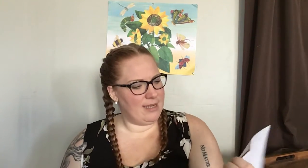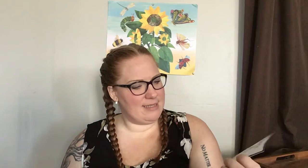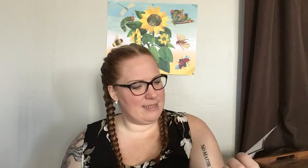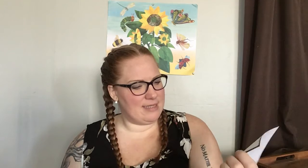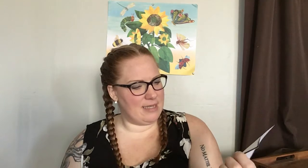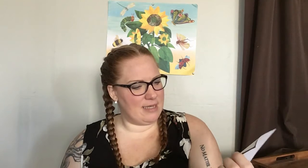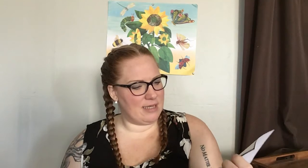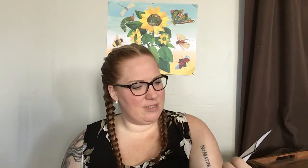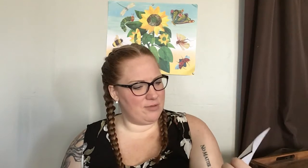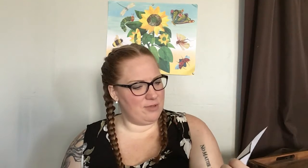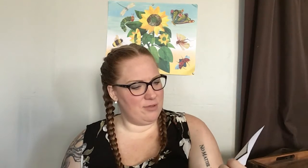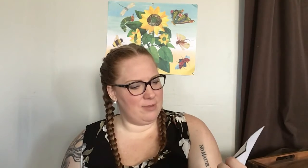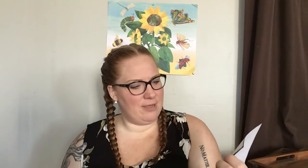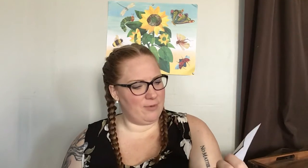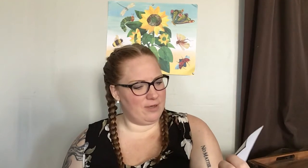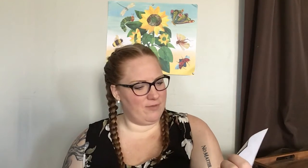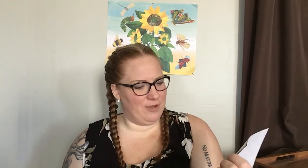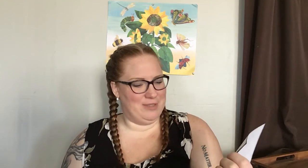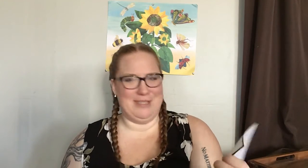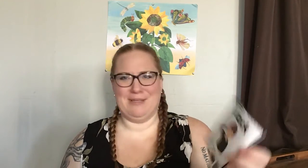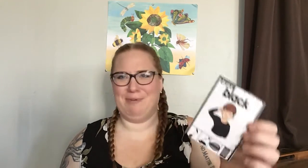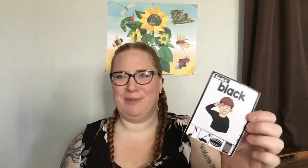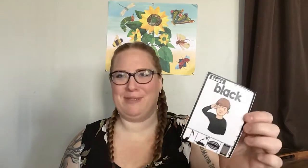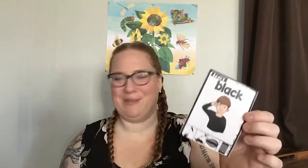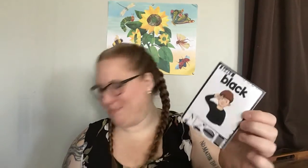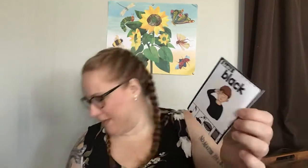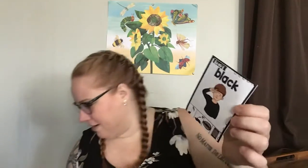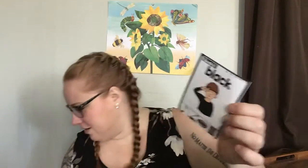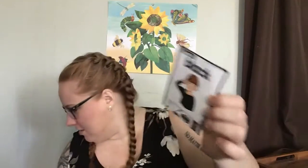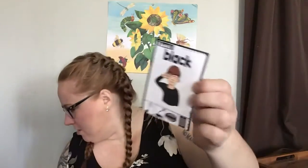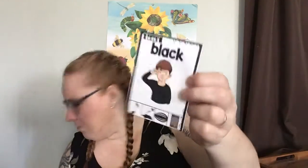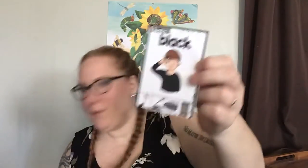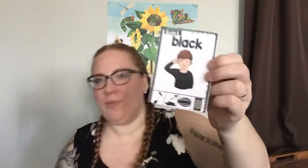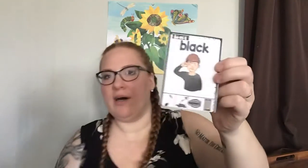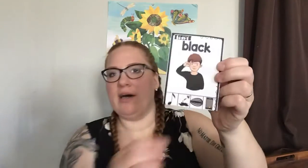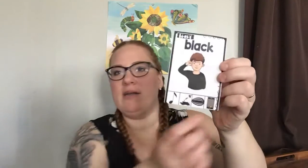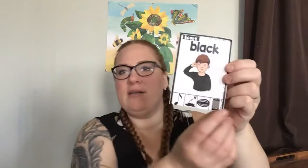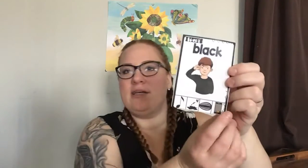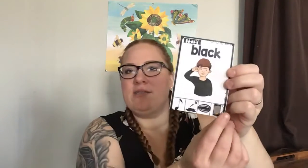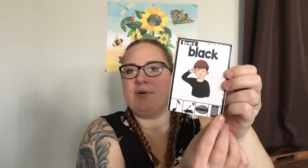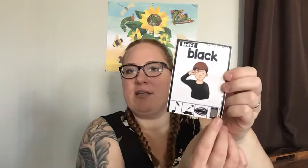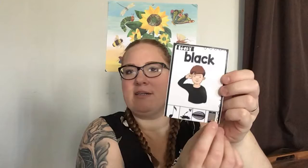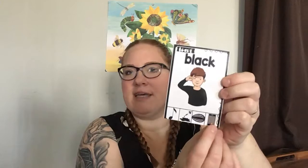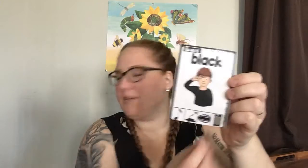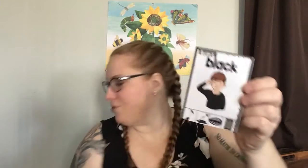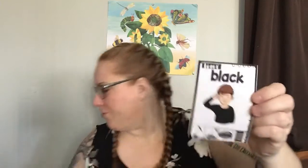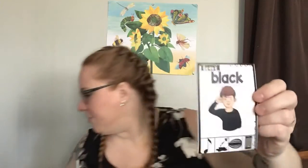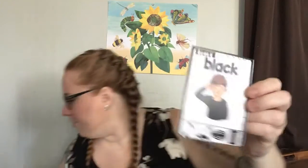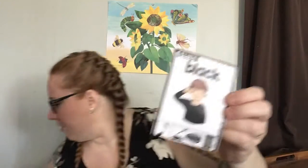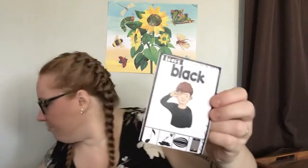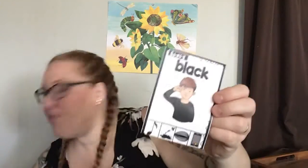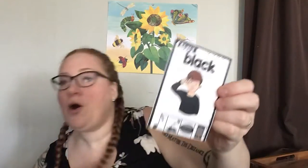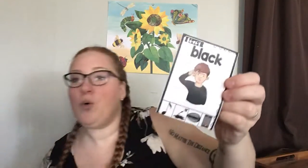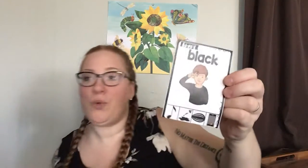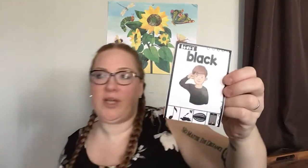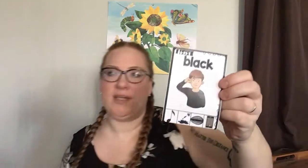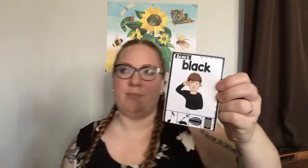Let's see. I don't know what one of those is supposed to be. But one, this one looks like they're showing you a phone is